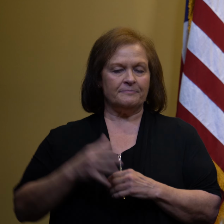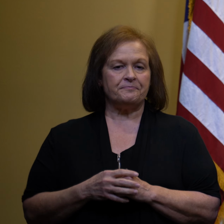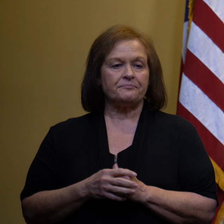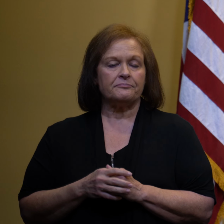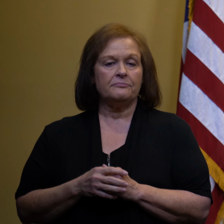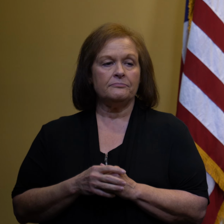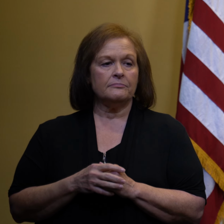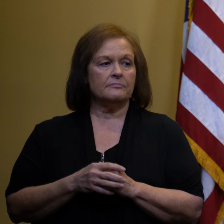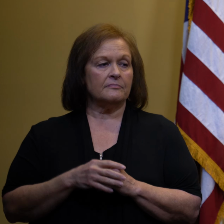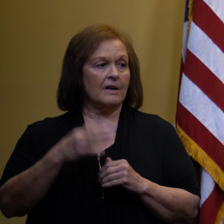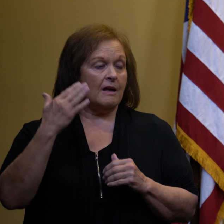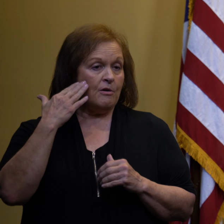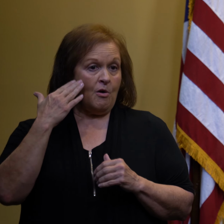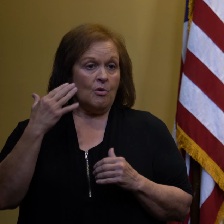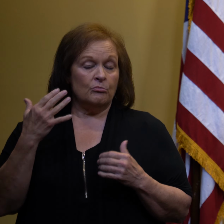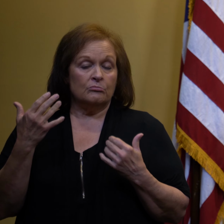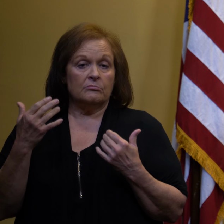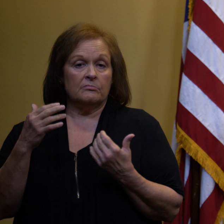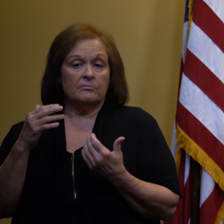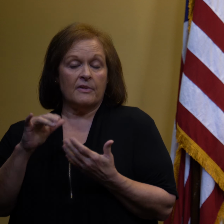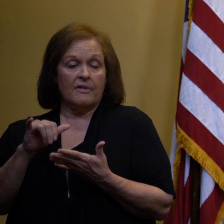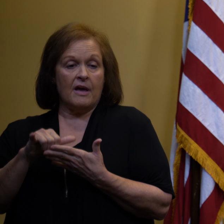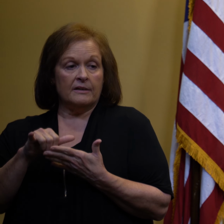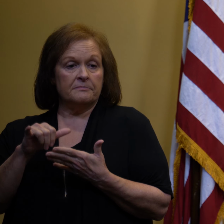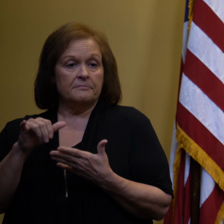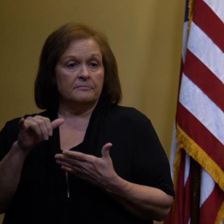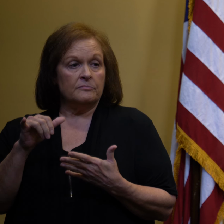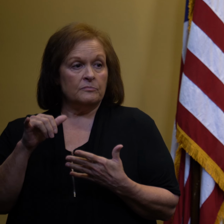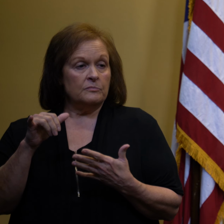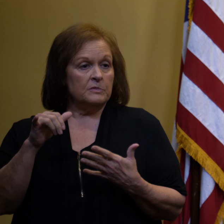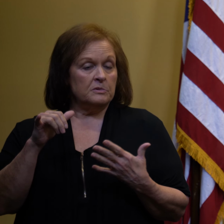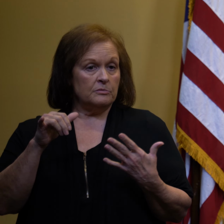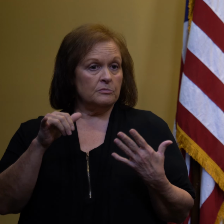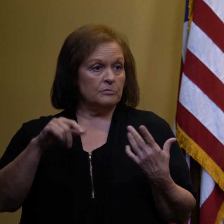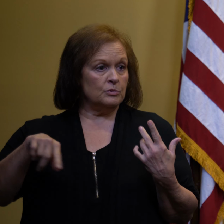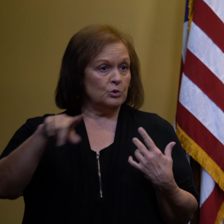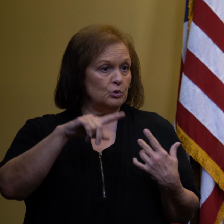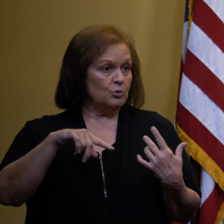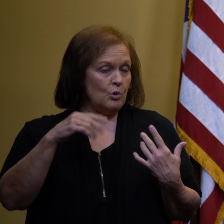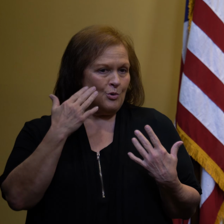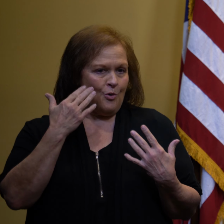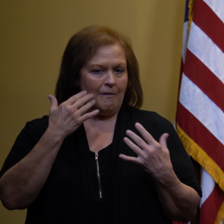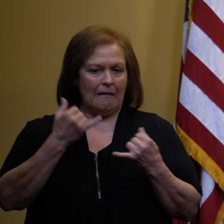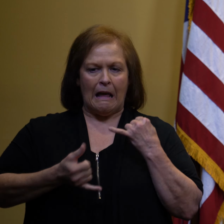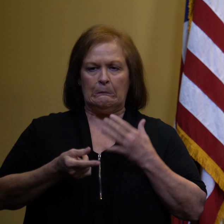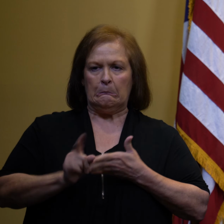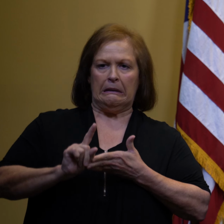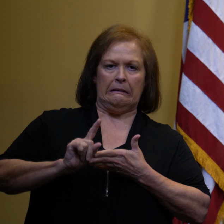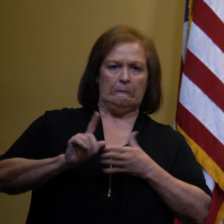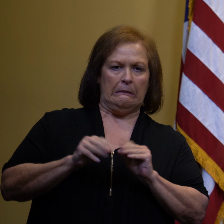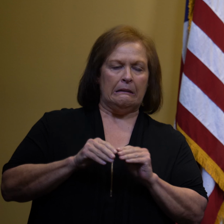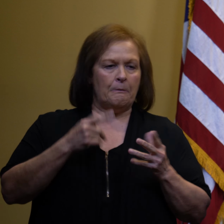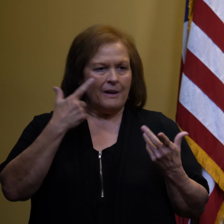And I know that pulled together pretty much, I would say, for you all notice, a little last minute simply because I